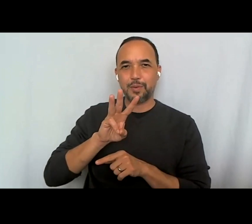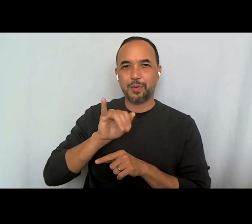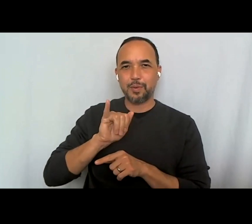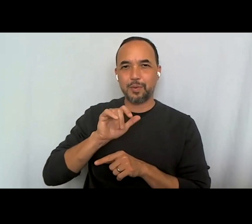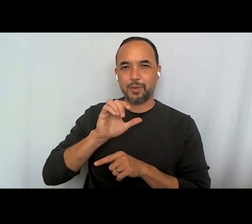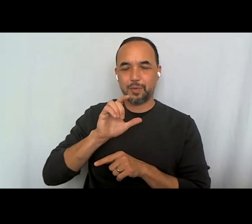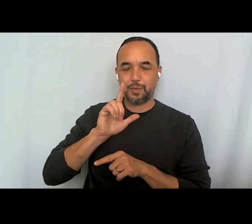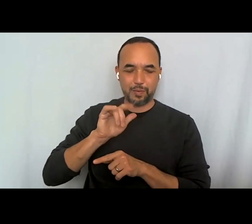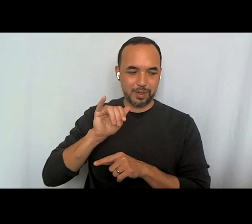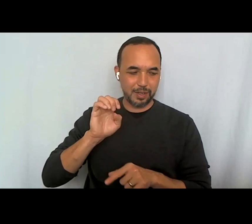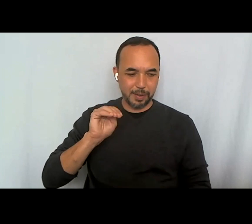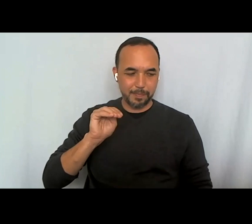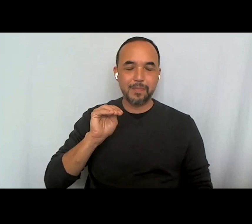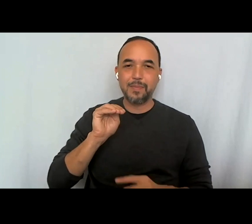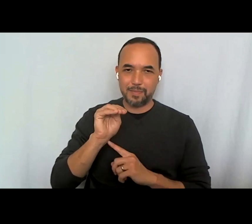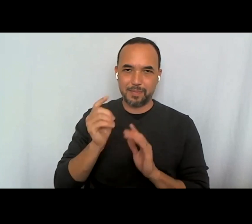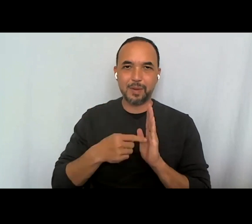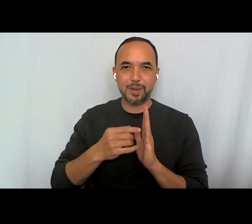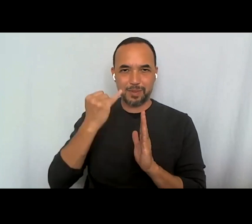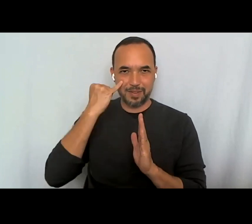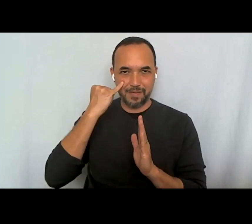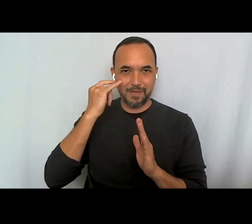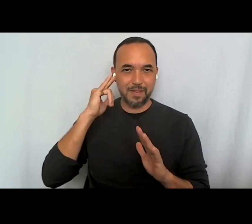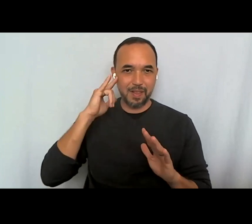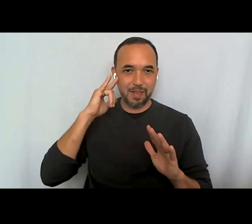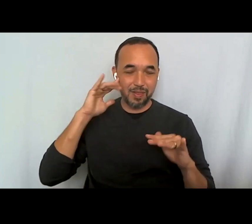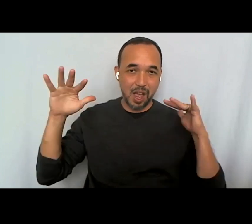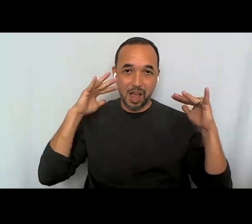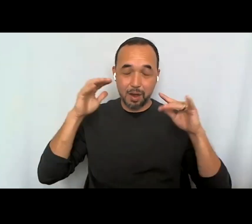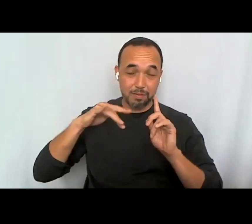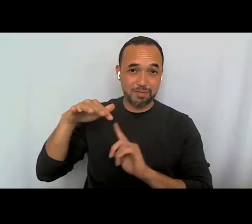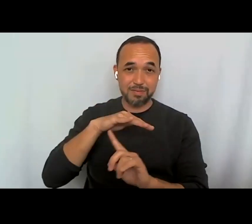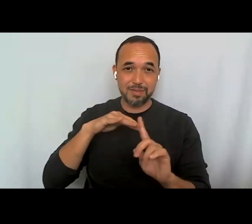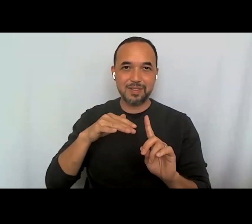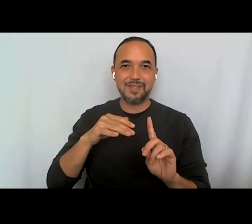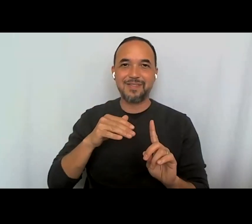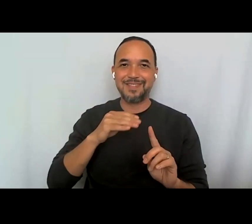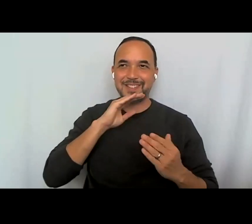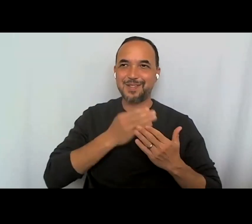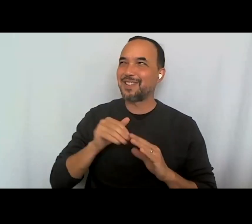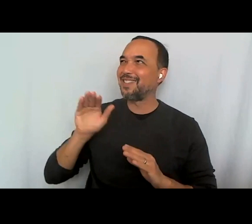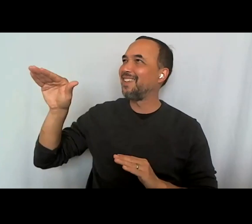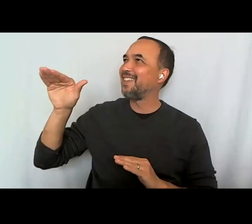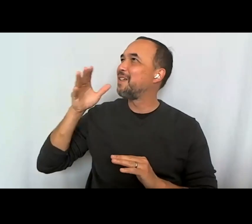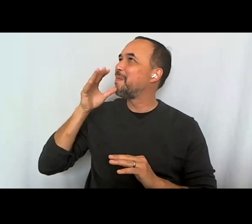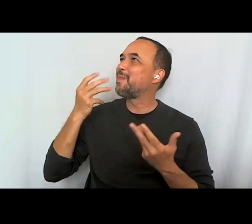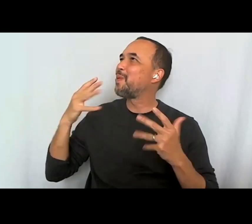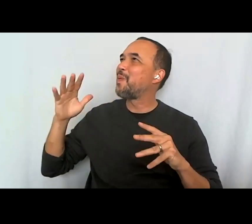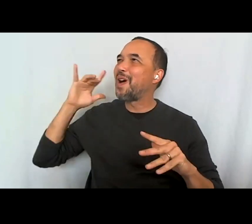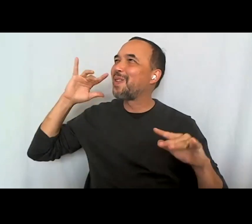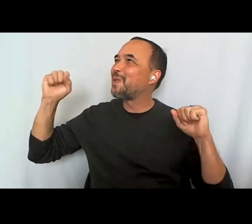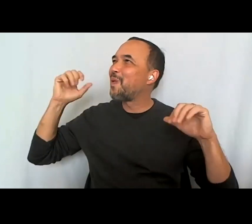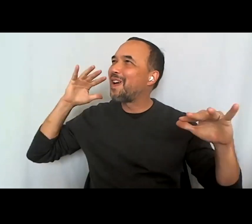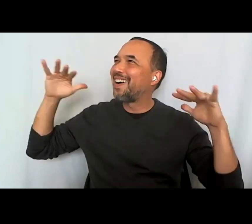noisy environment, she is like, Mom, I don't want all this noise. So she gets bothered by